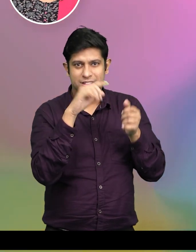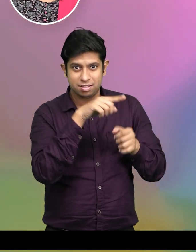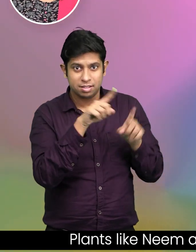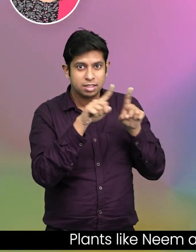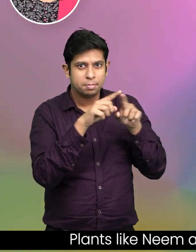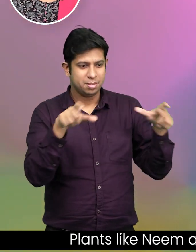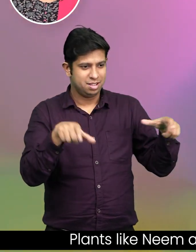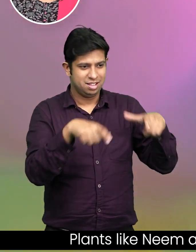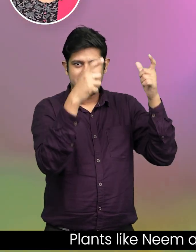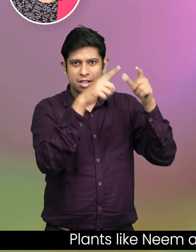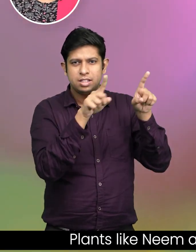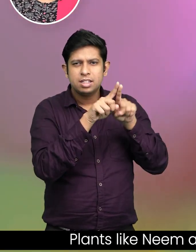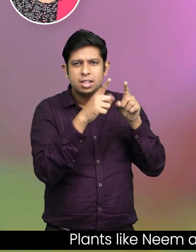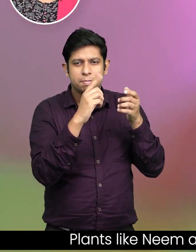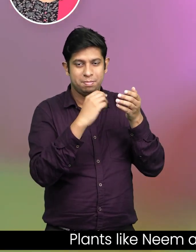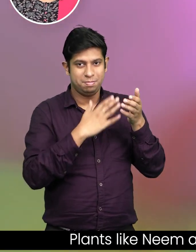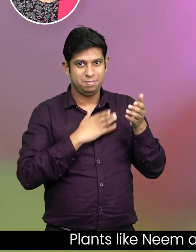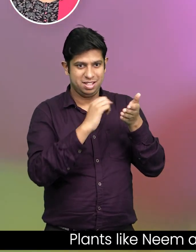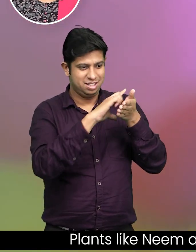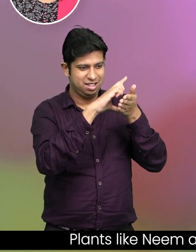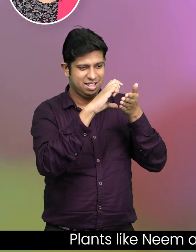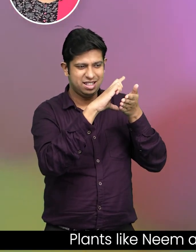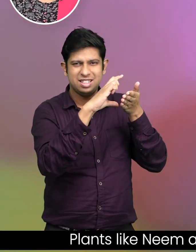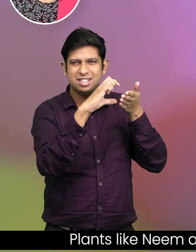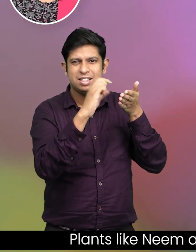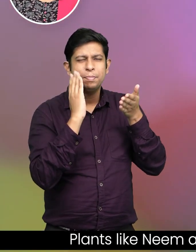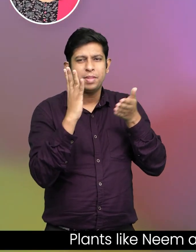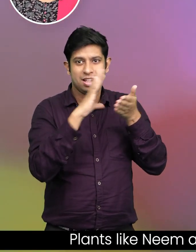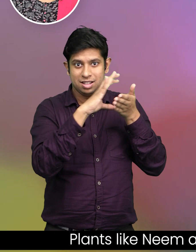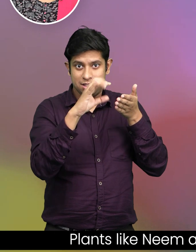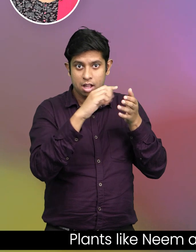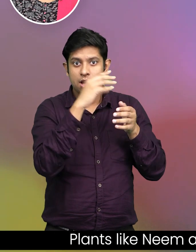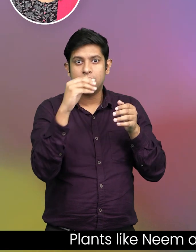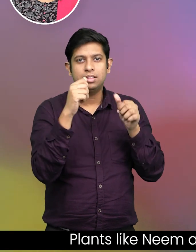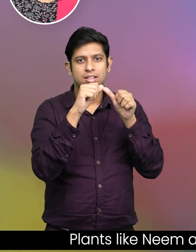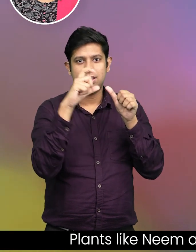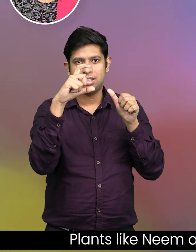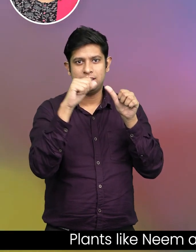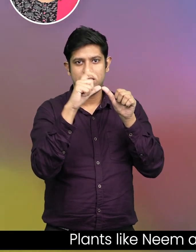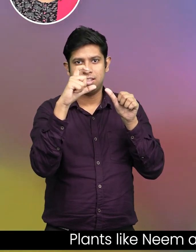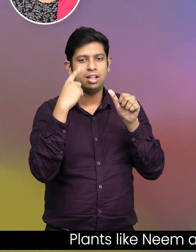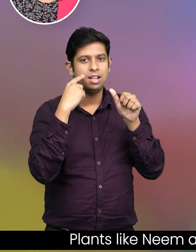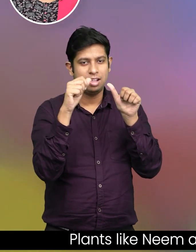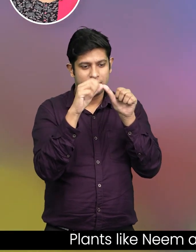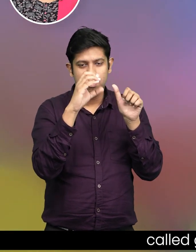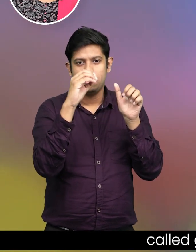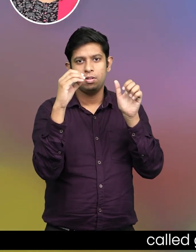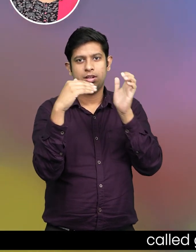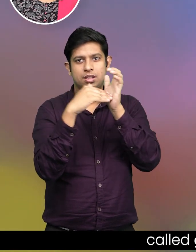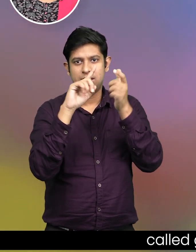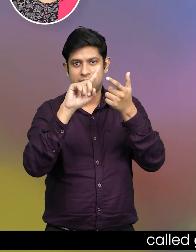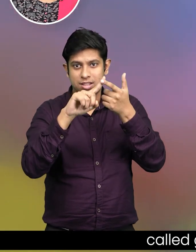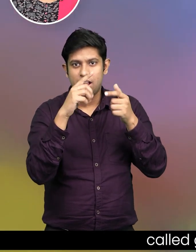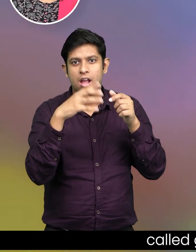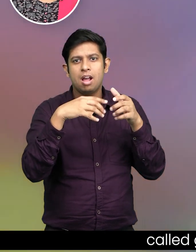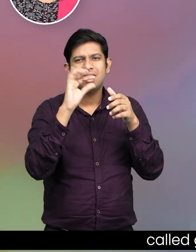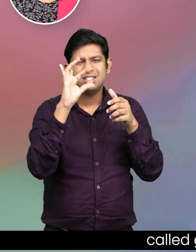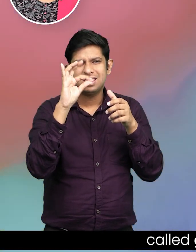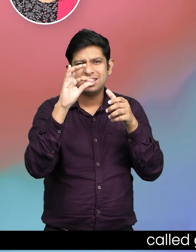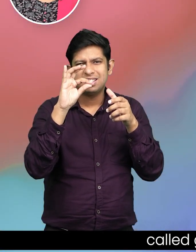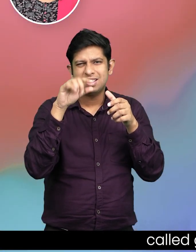Gums. Plants like neem and acacia ooze out a sticky substance called